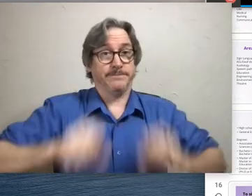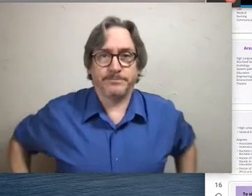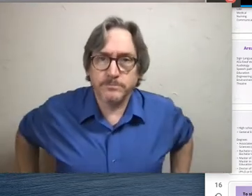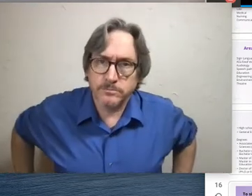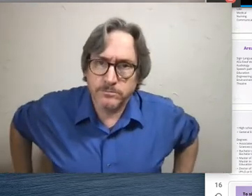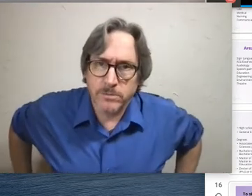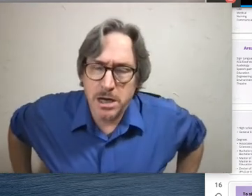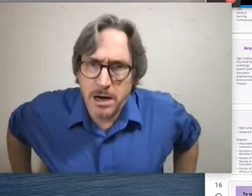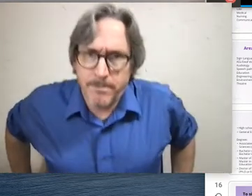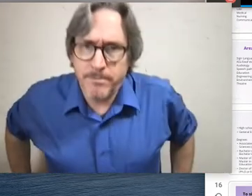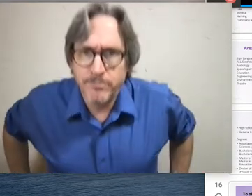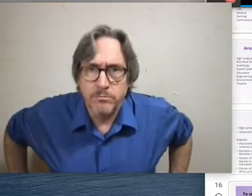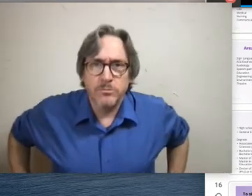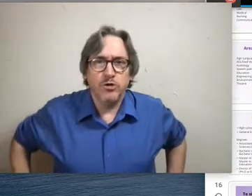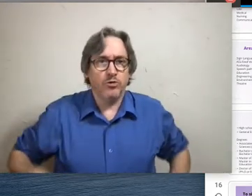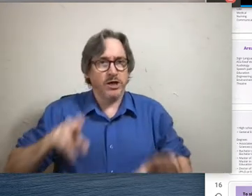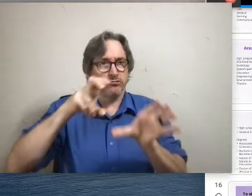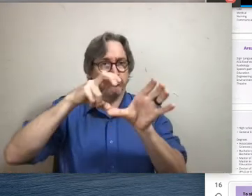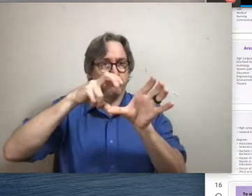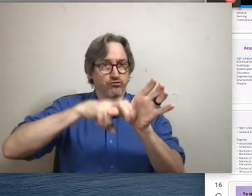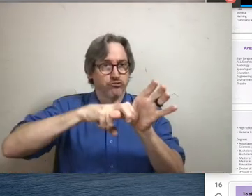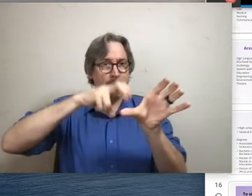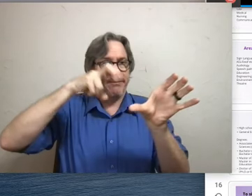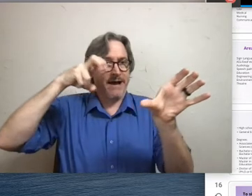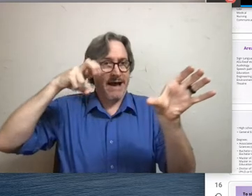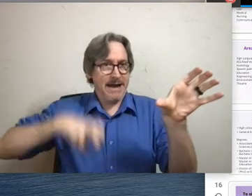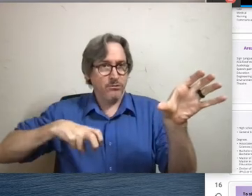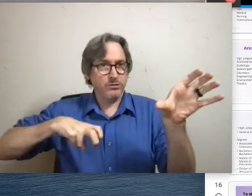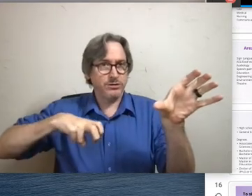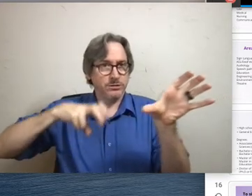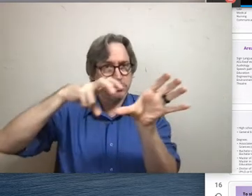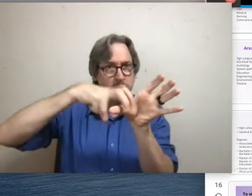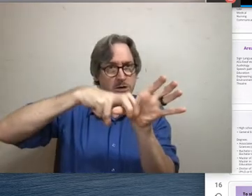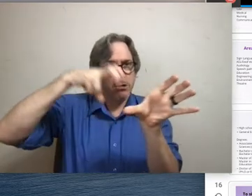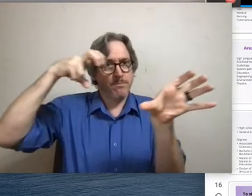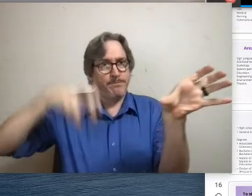take. You can drop out,